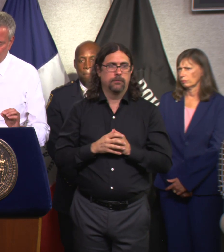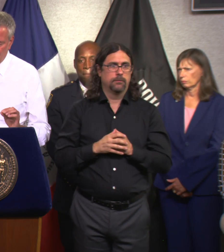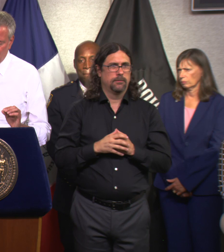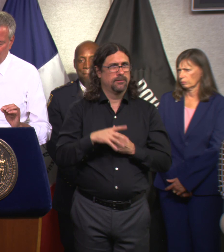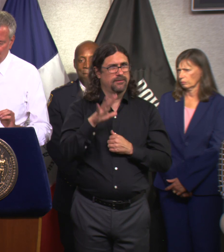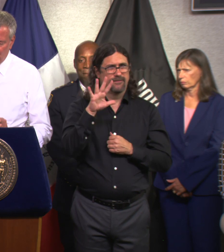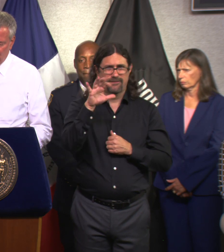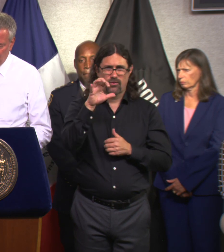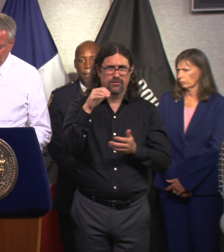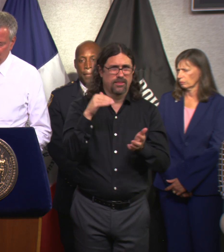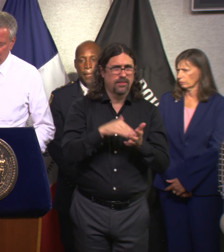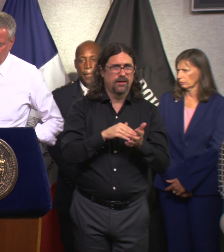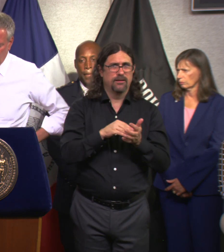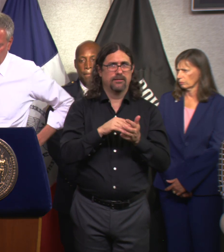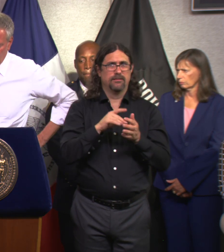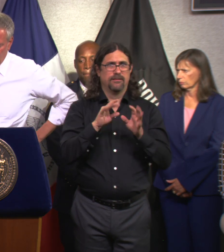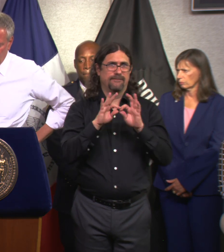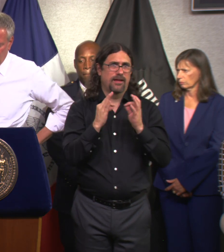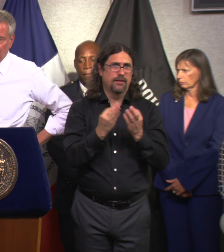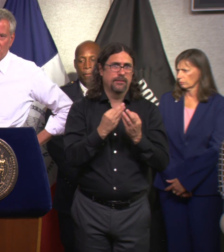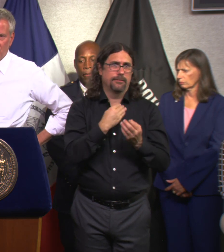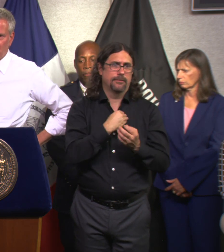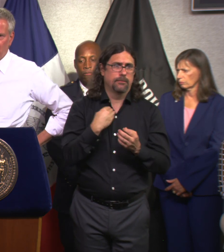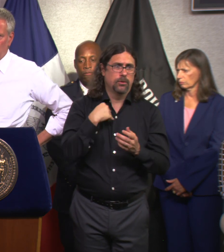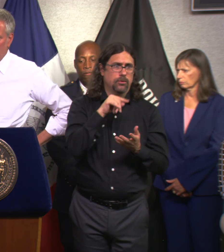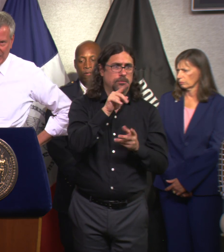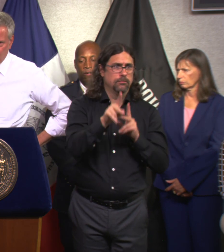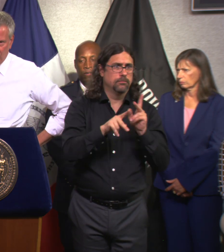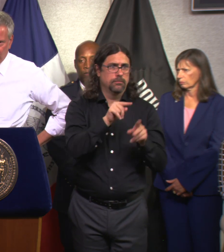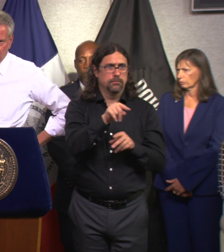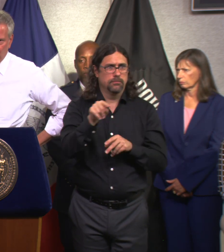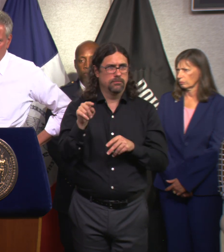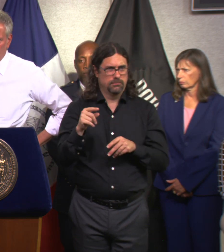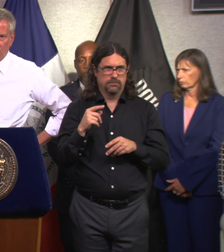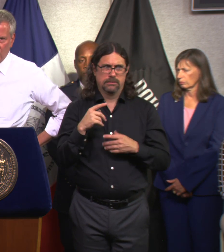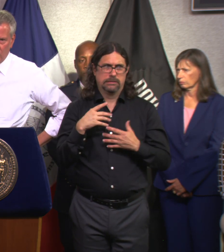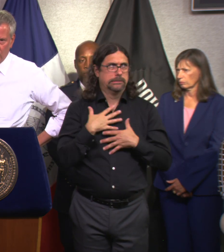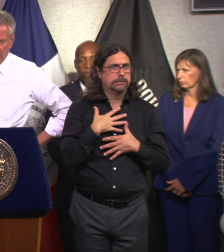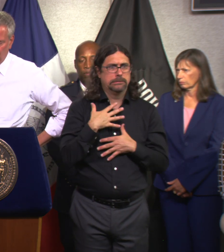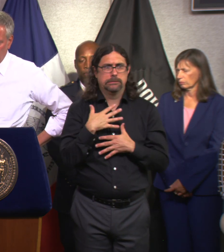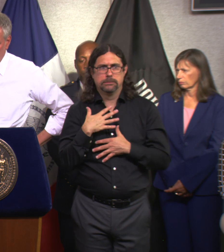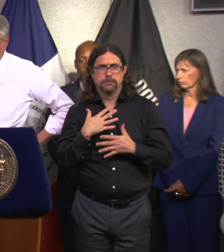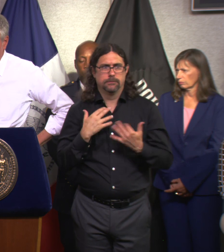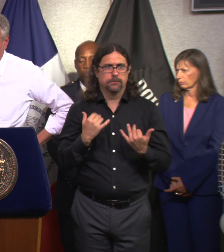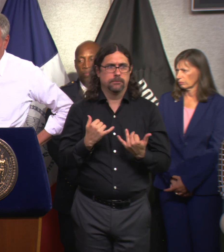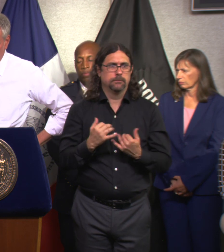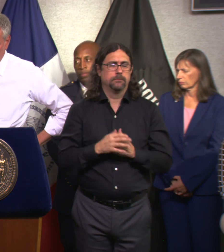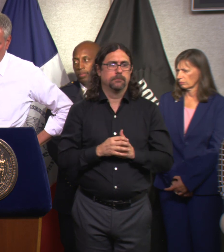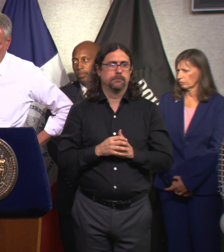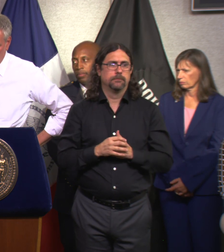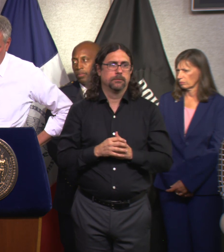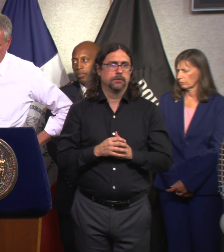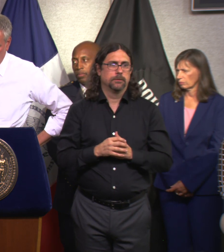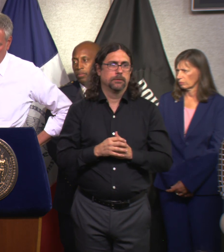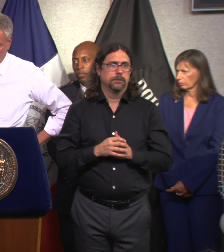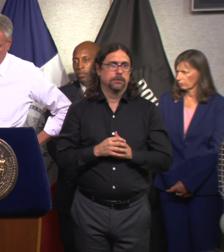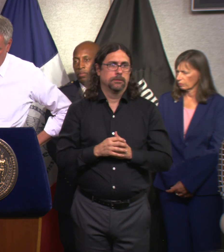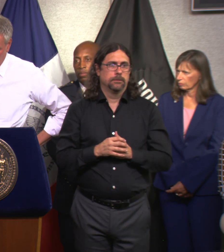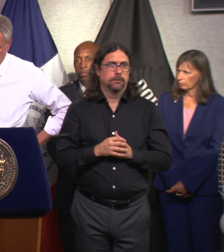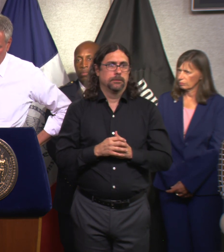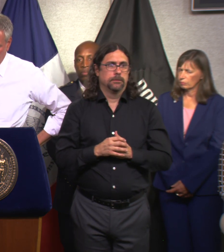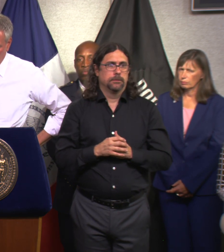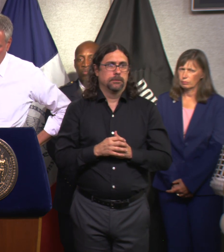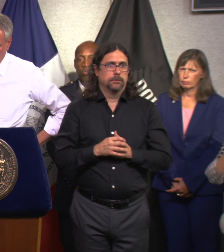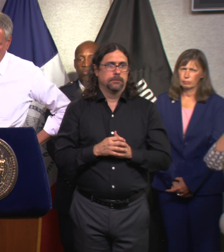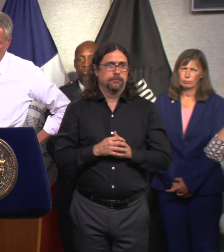have an administration in Washington that makes these bold announcements and then backs off them, and you never know what reality is. So here is, after everything we were